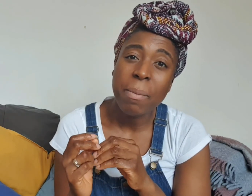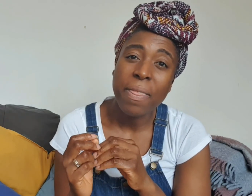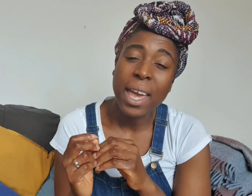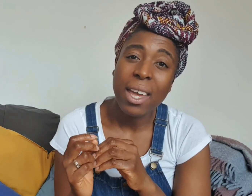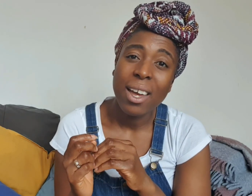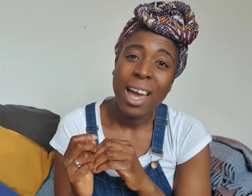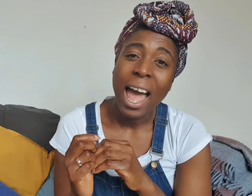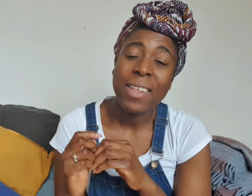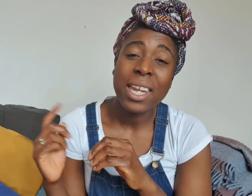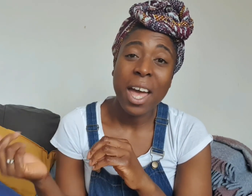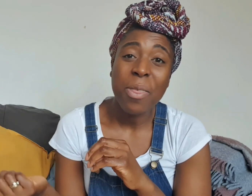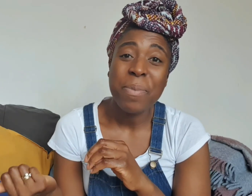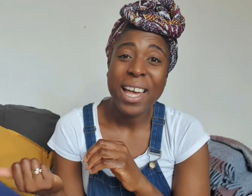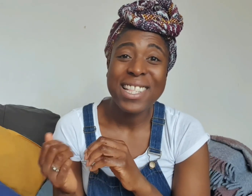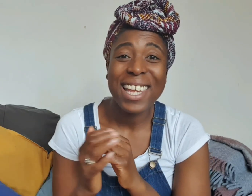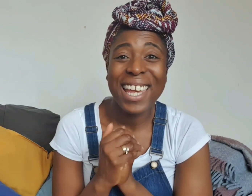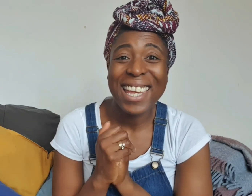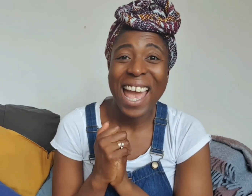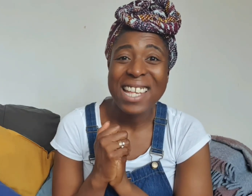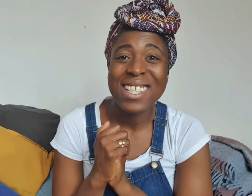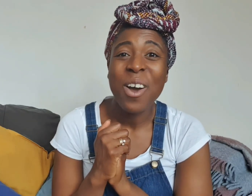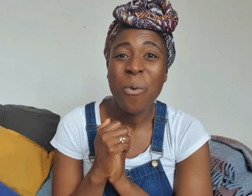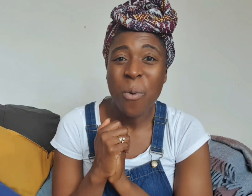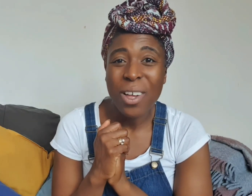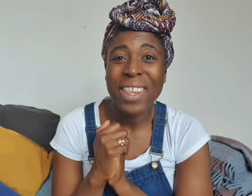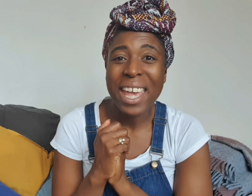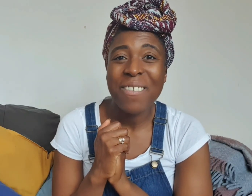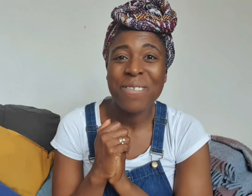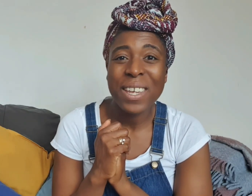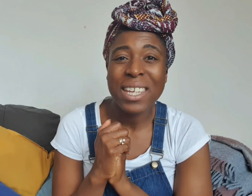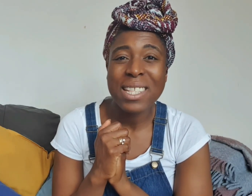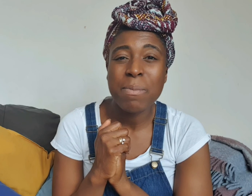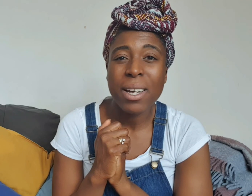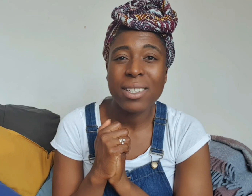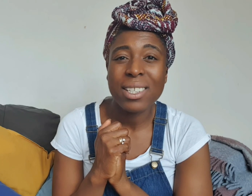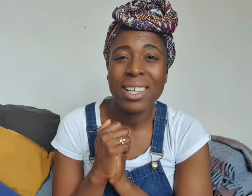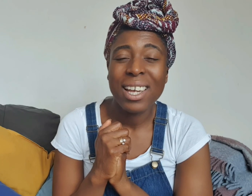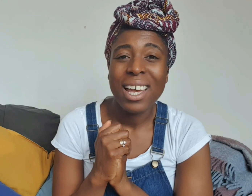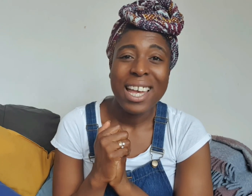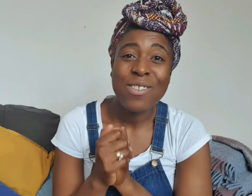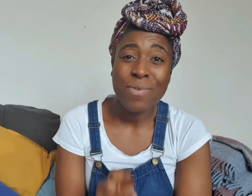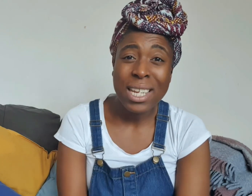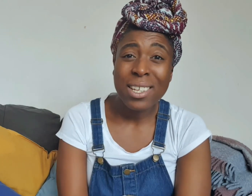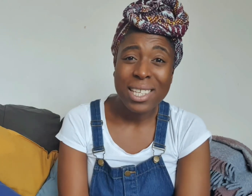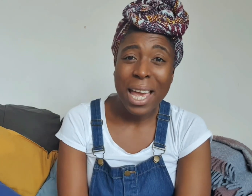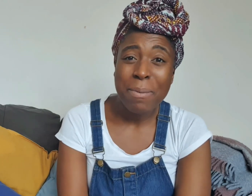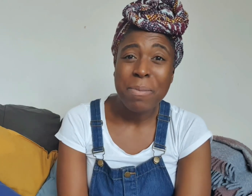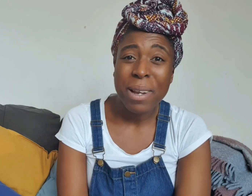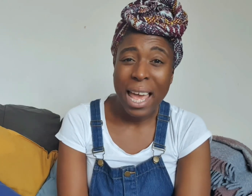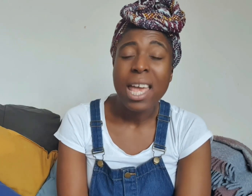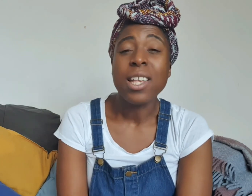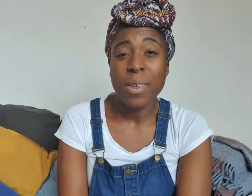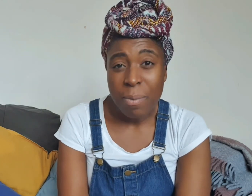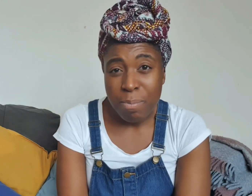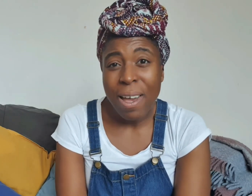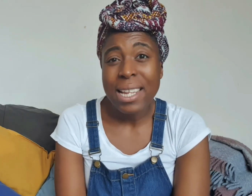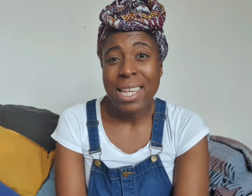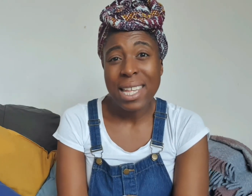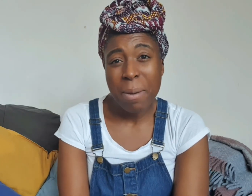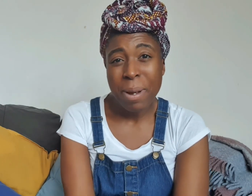something and then the other person can guess what they have fingerspelled. It's a really good game to play. So practice, keep